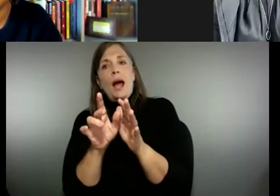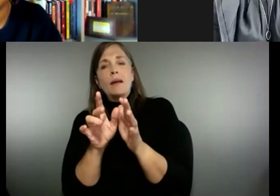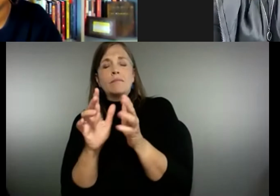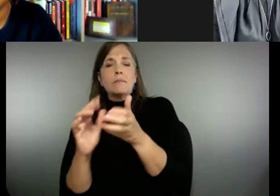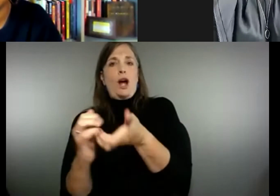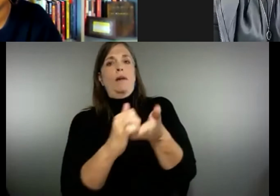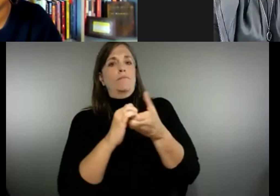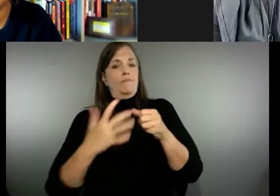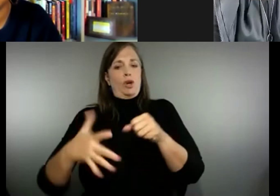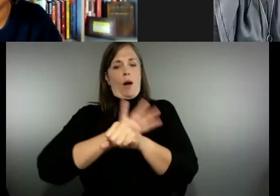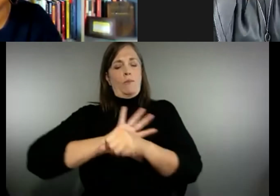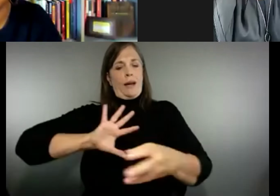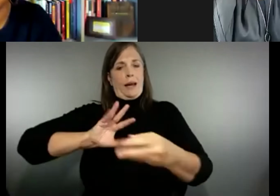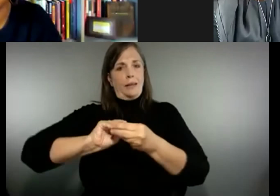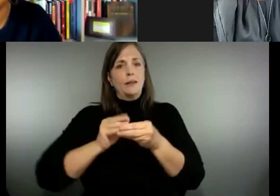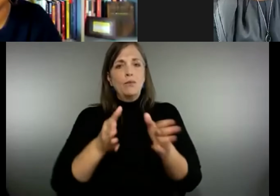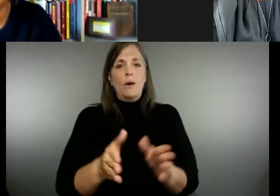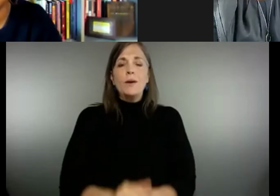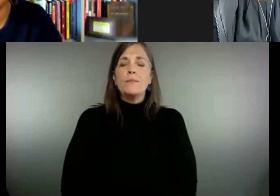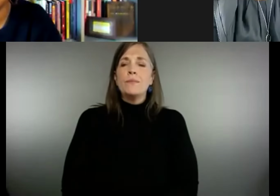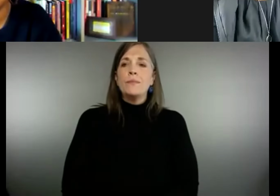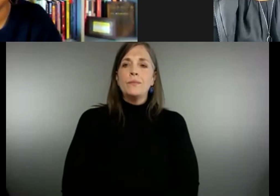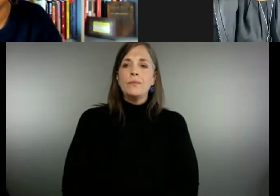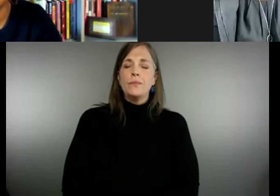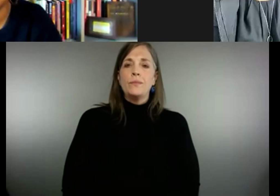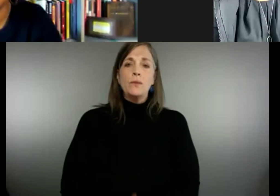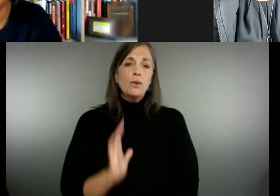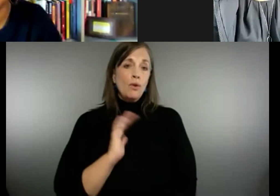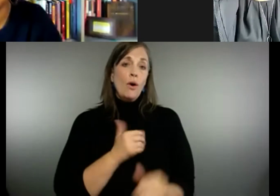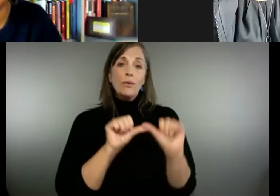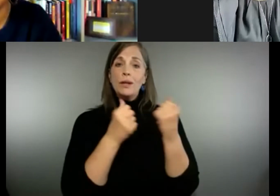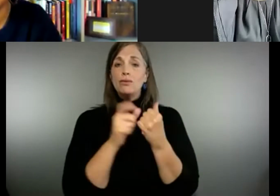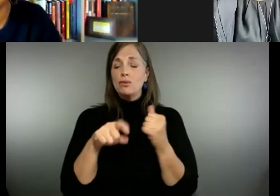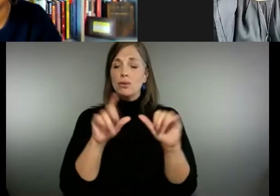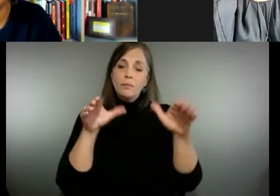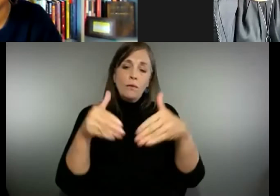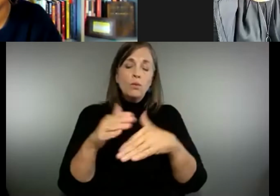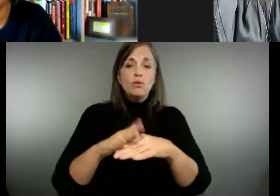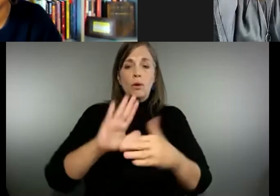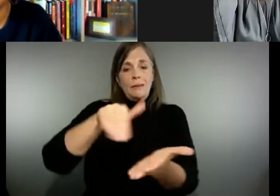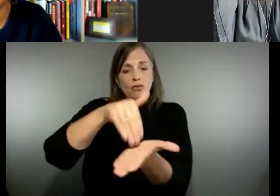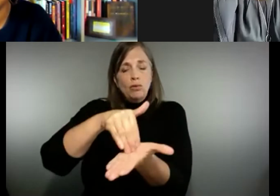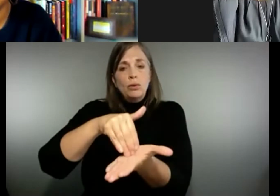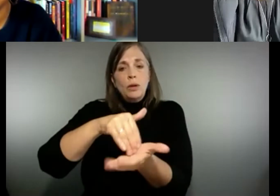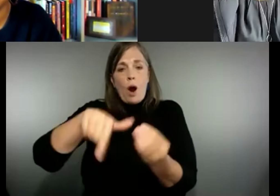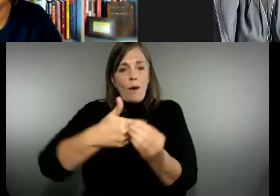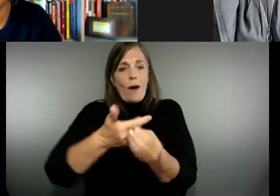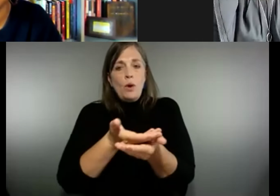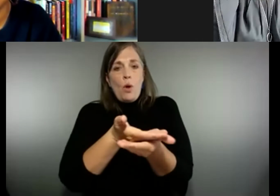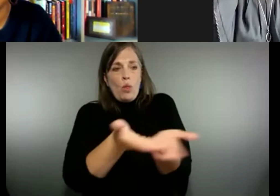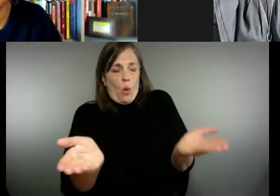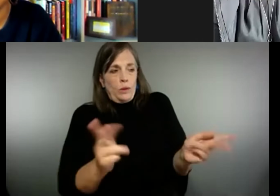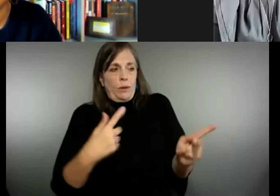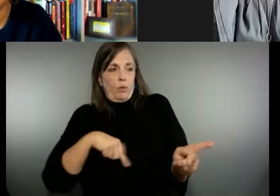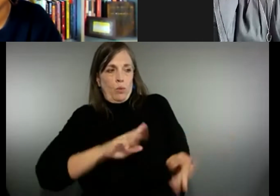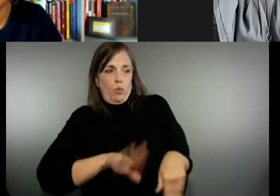our um our agencies should be focused on and centered around the people that we're supposed to be serving um